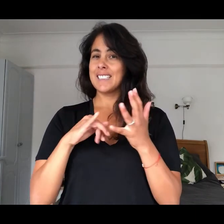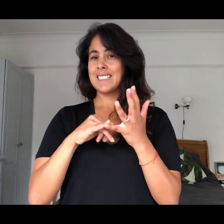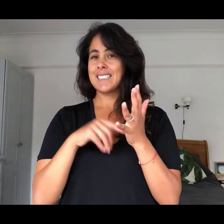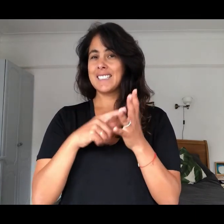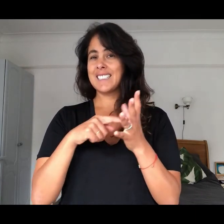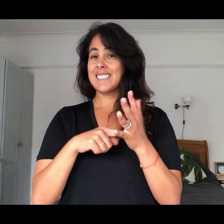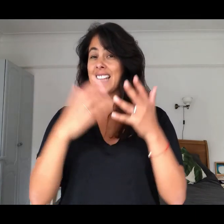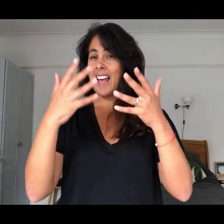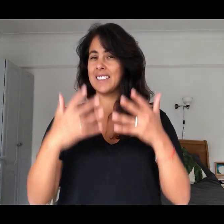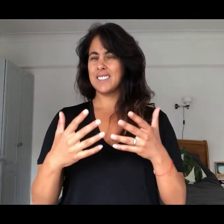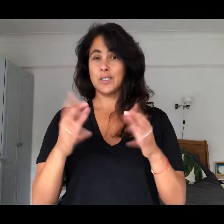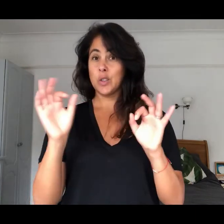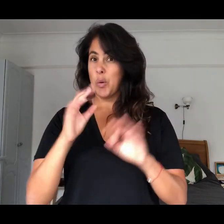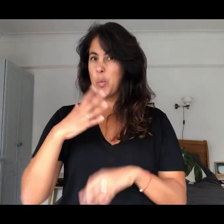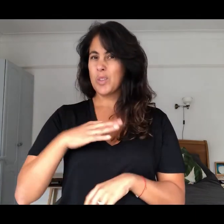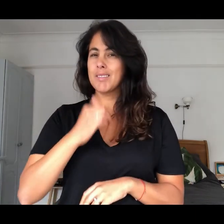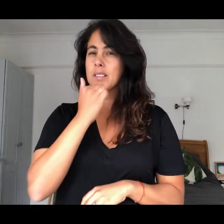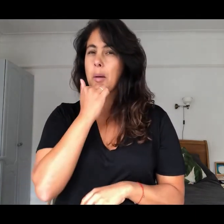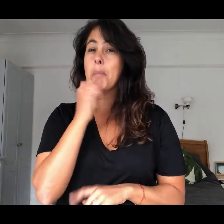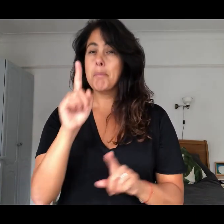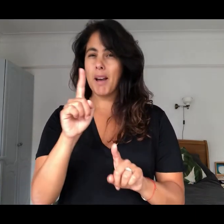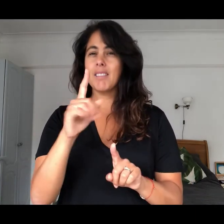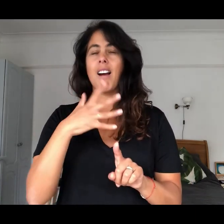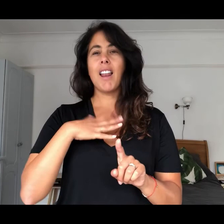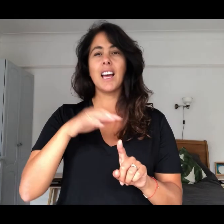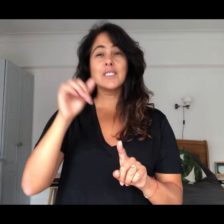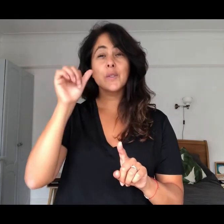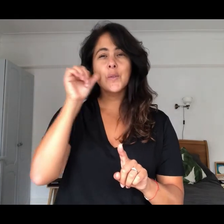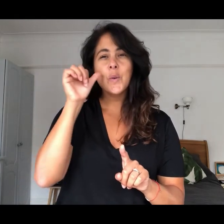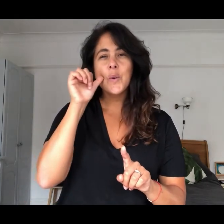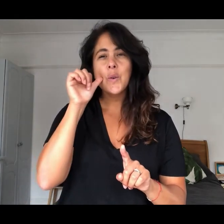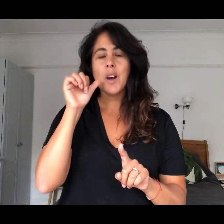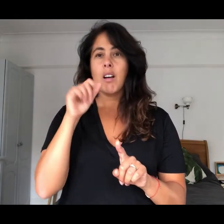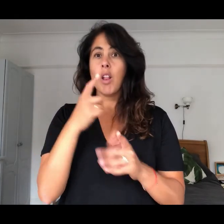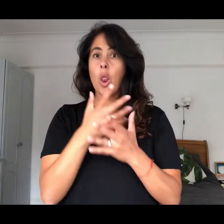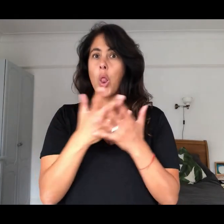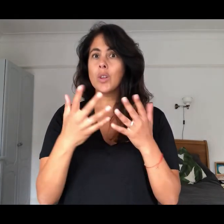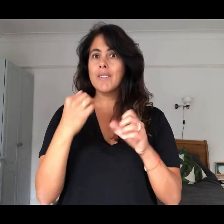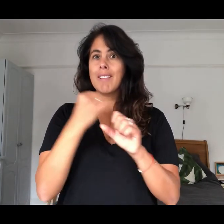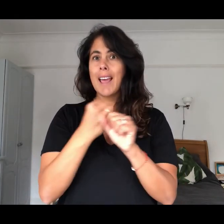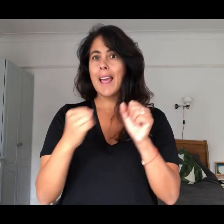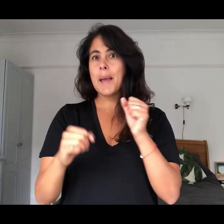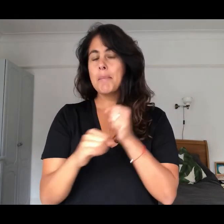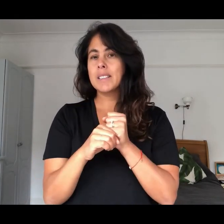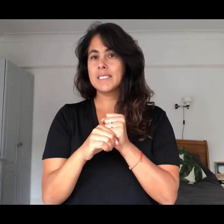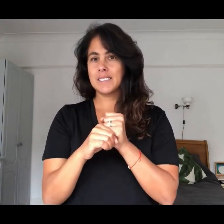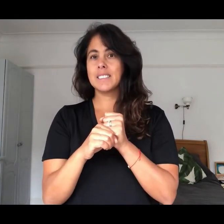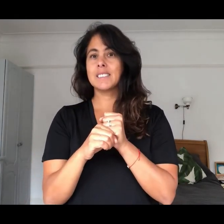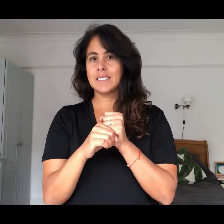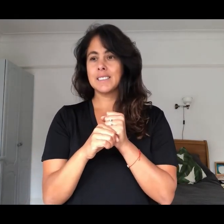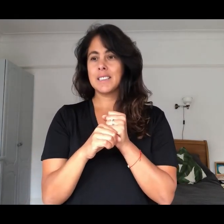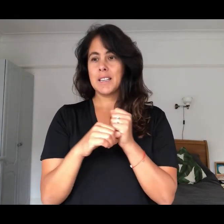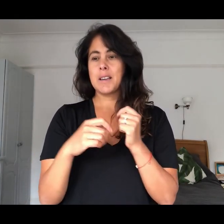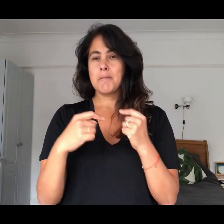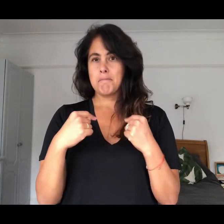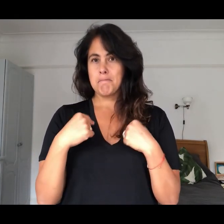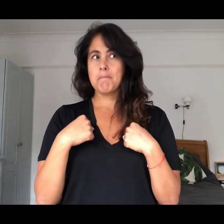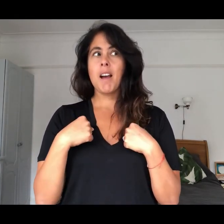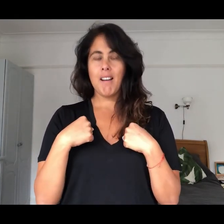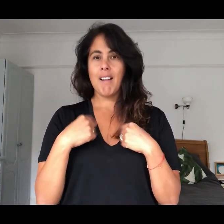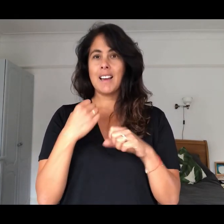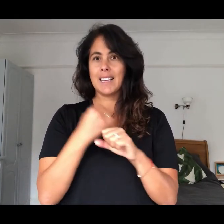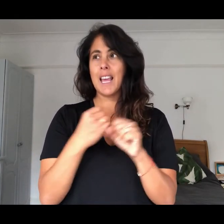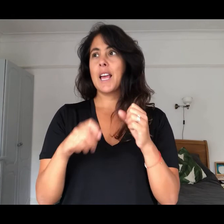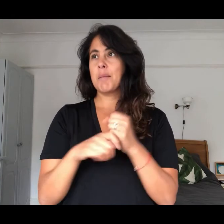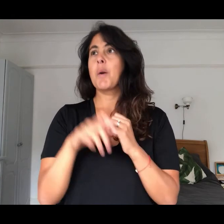I am an interesting stat. No one wants to be a number, but I like knowing that the majority of the gamers are female.